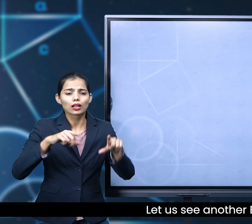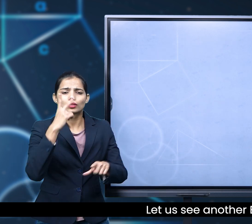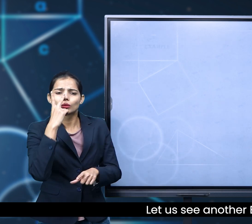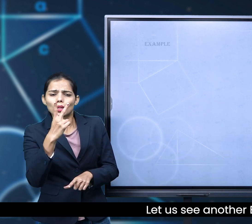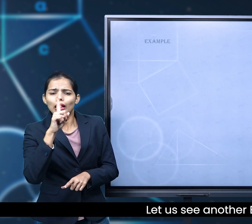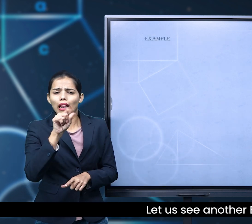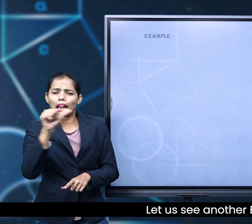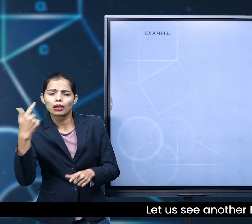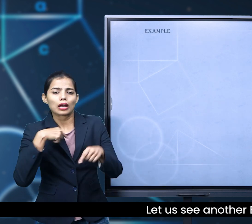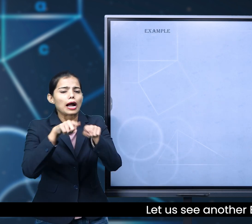Let us see another example.